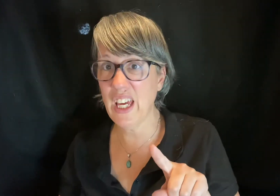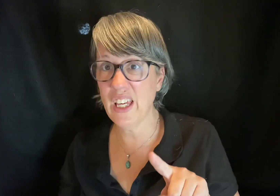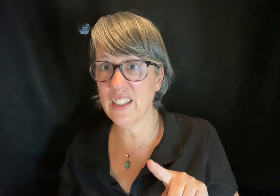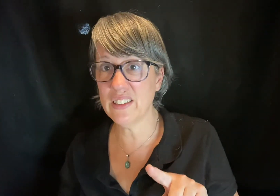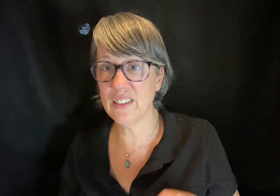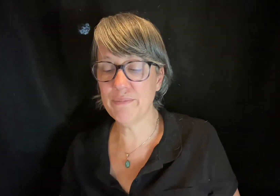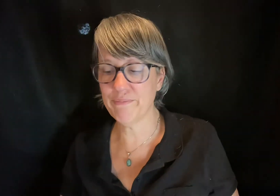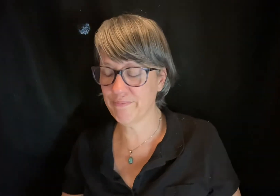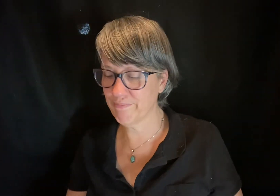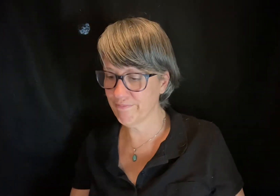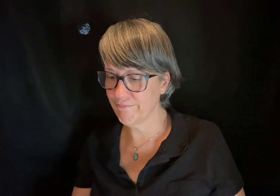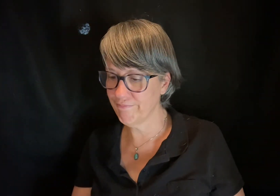can't.